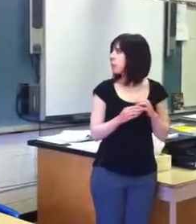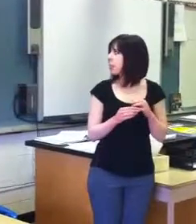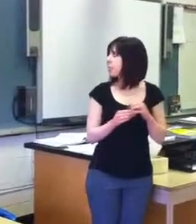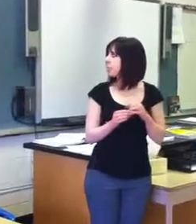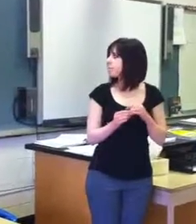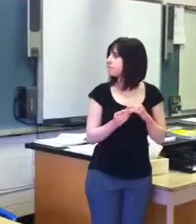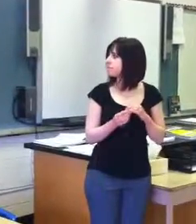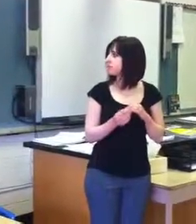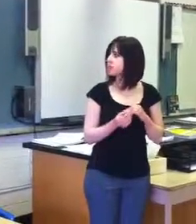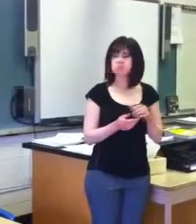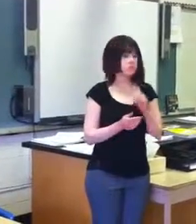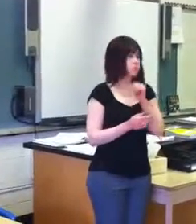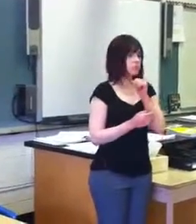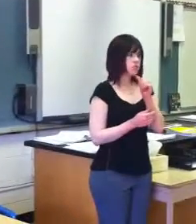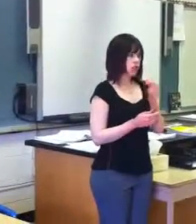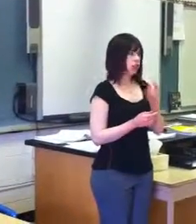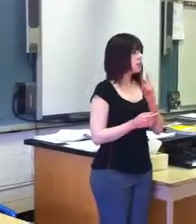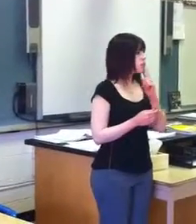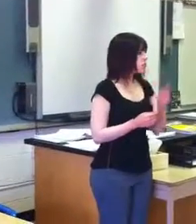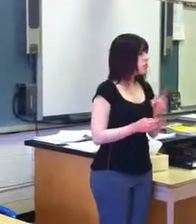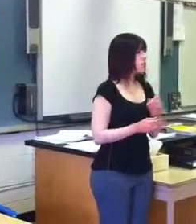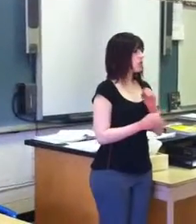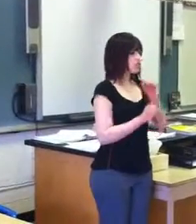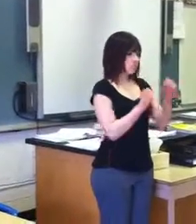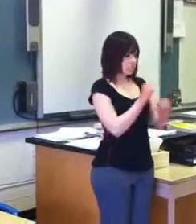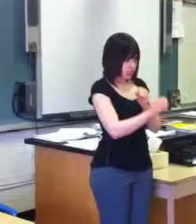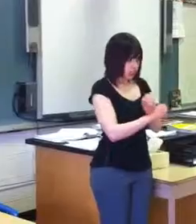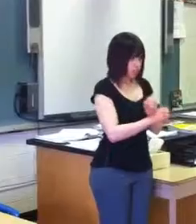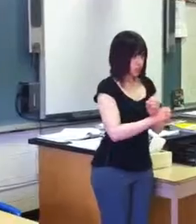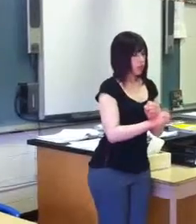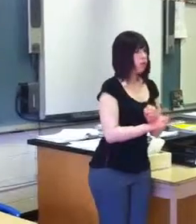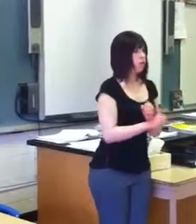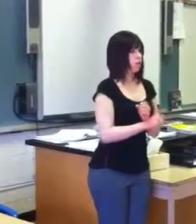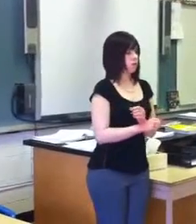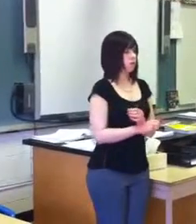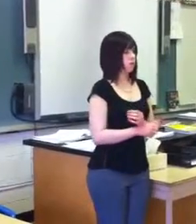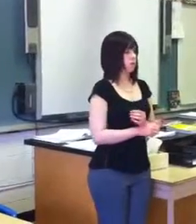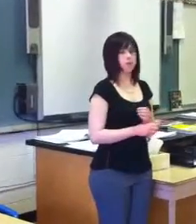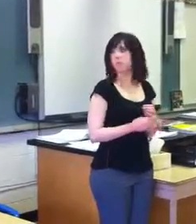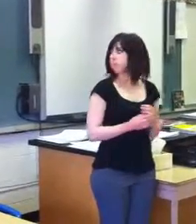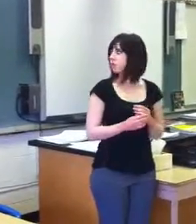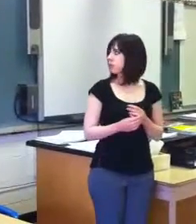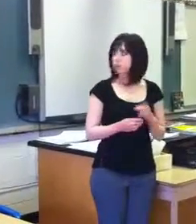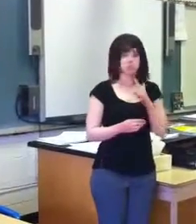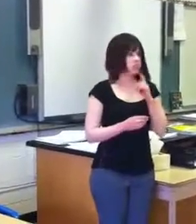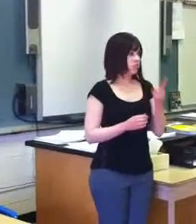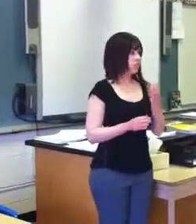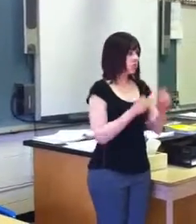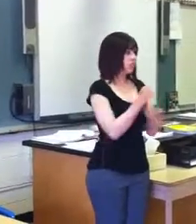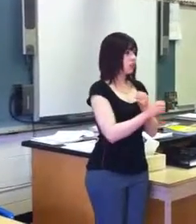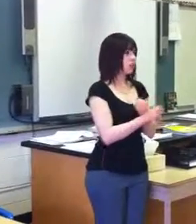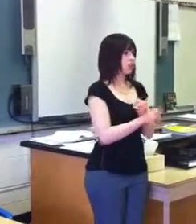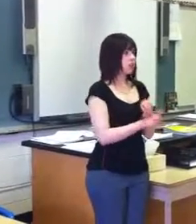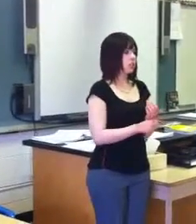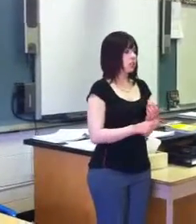not give us a year right away. We found out the year later, and I wrote that down here. He was 7 years old. So that's information that's